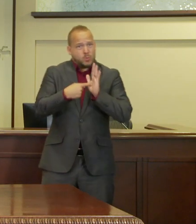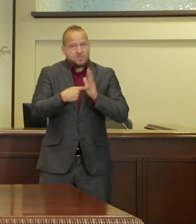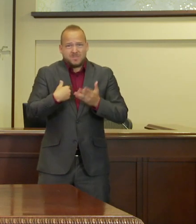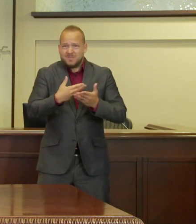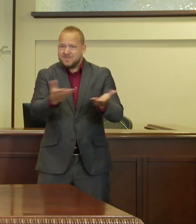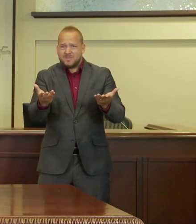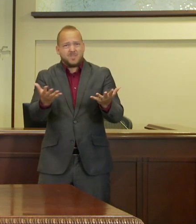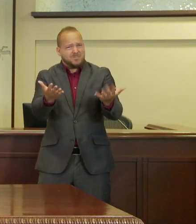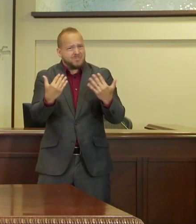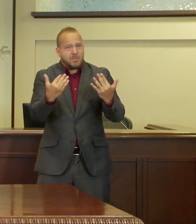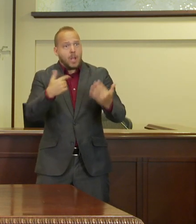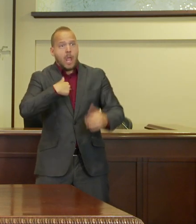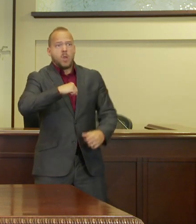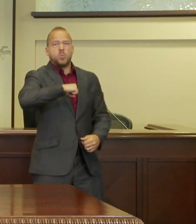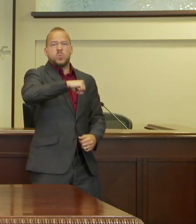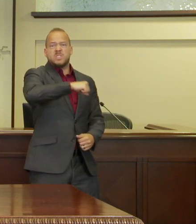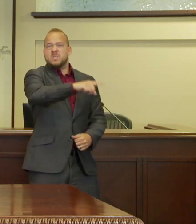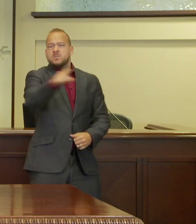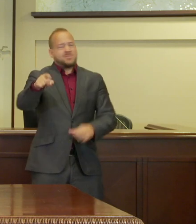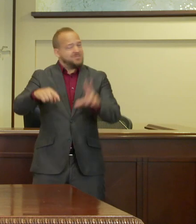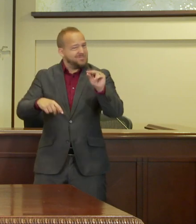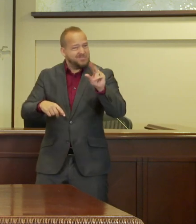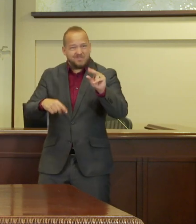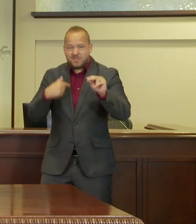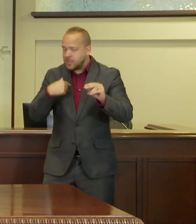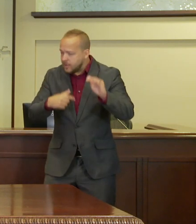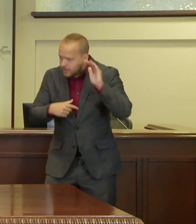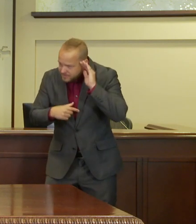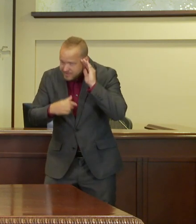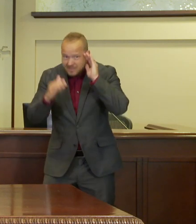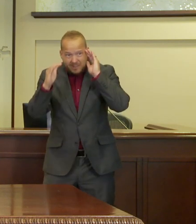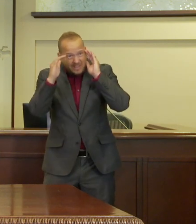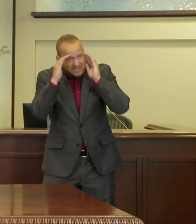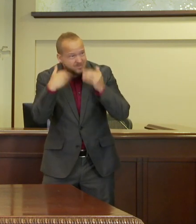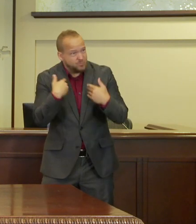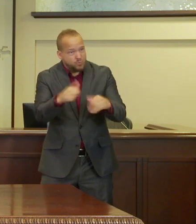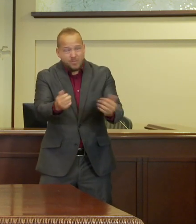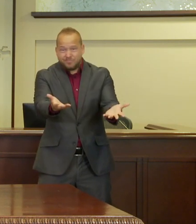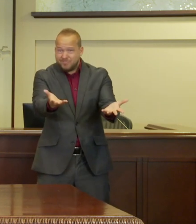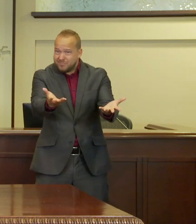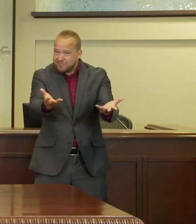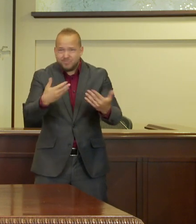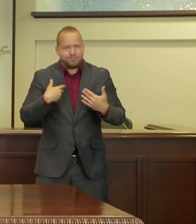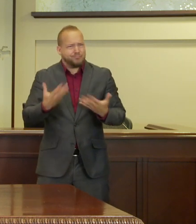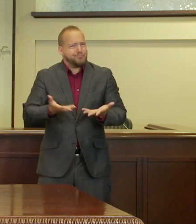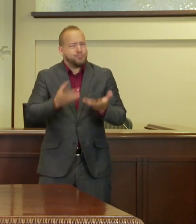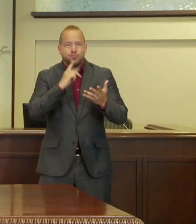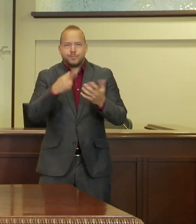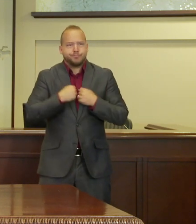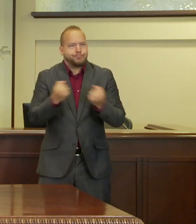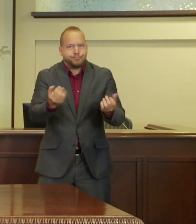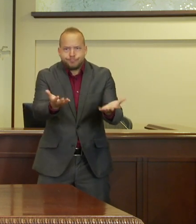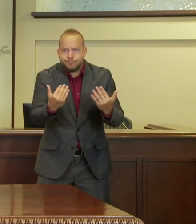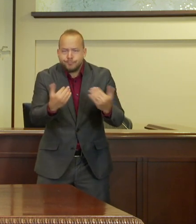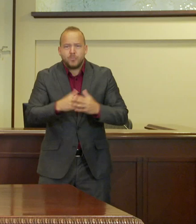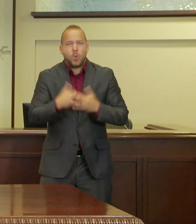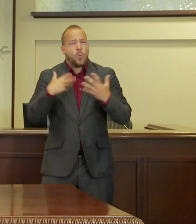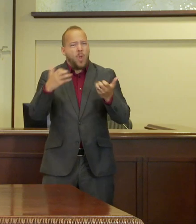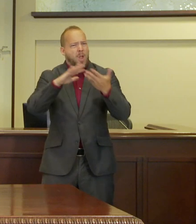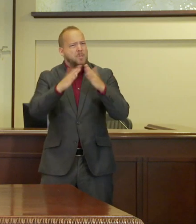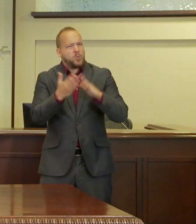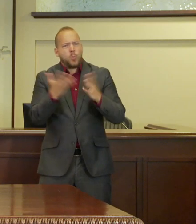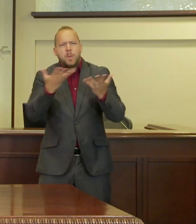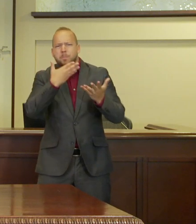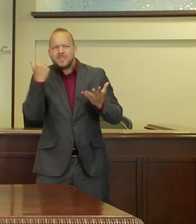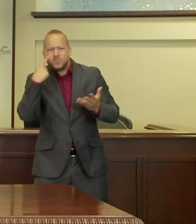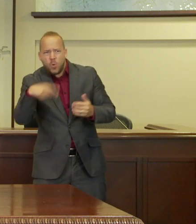mode. And I truly, as somebody who loves this community, I want to do what is in the best interest of the community. And from where I